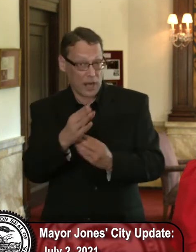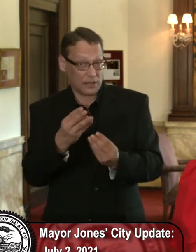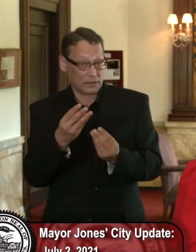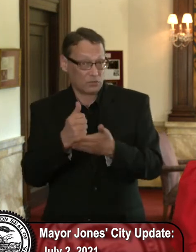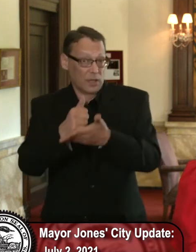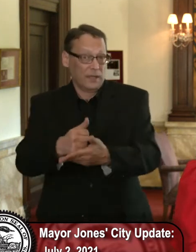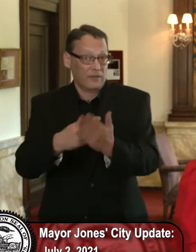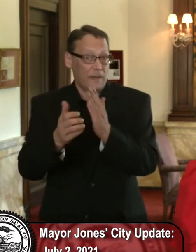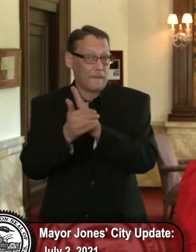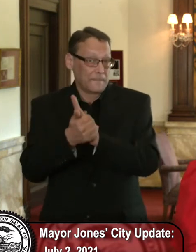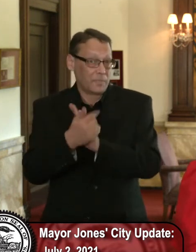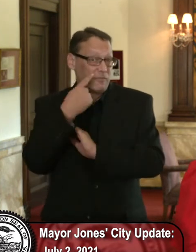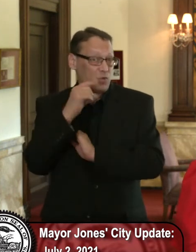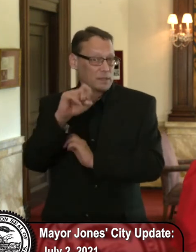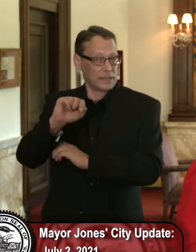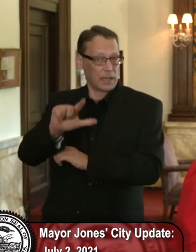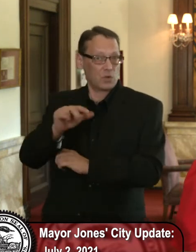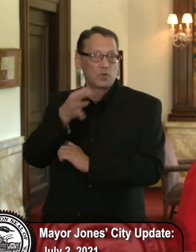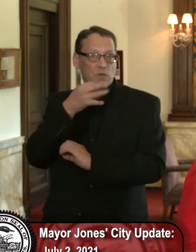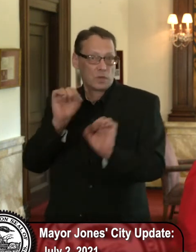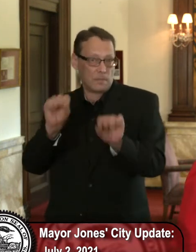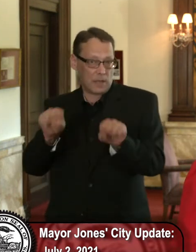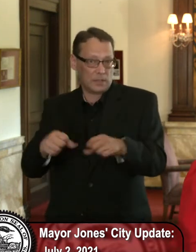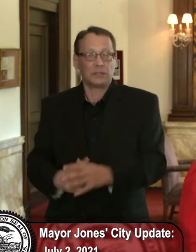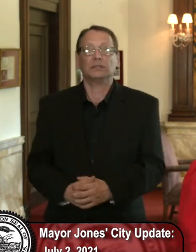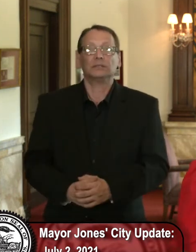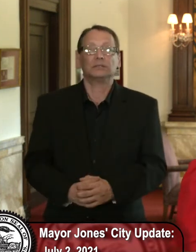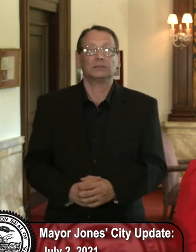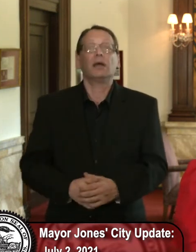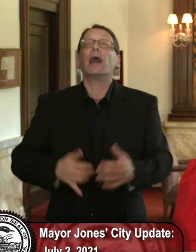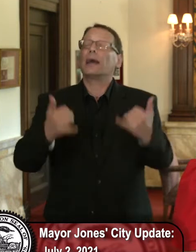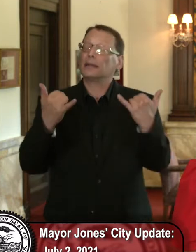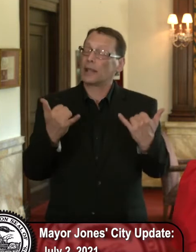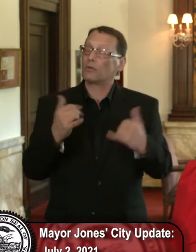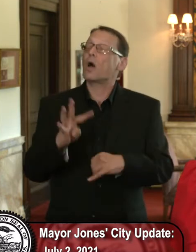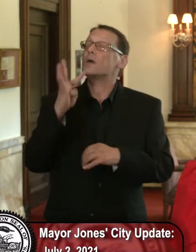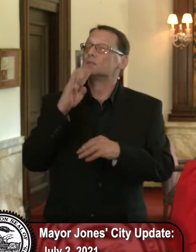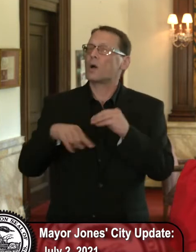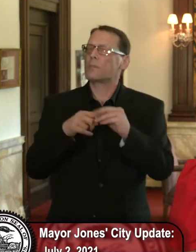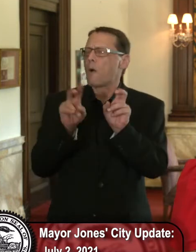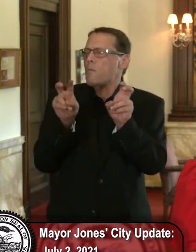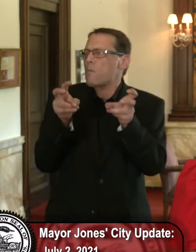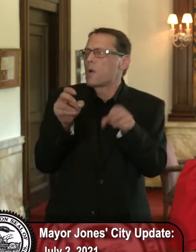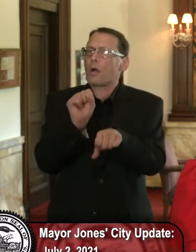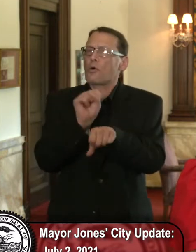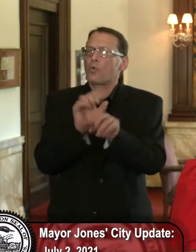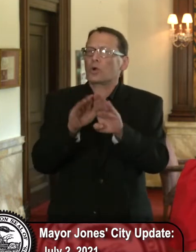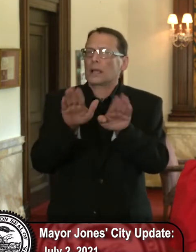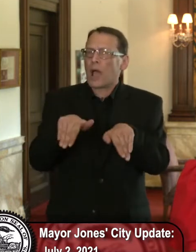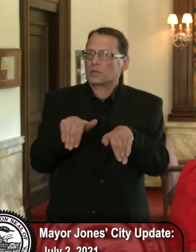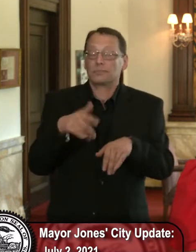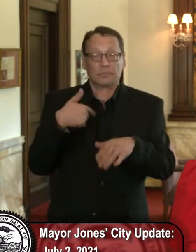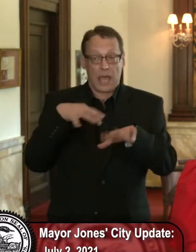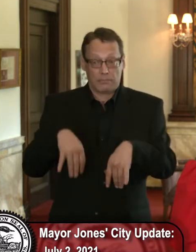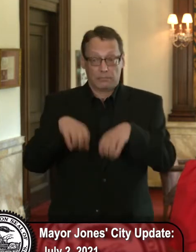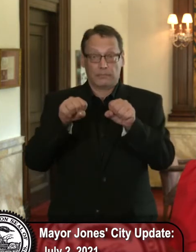package for St. Louisans as soon as possible. Next, let's talk about the Workhouse. When I took office, I